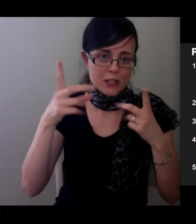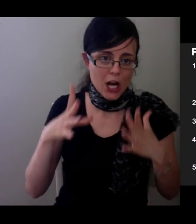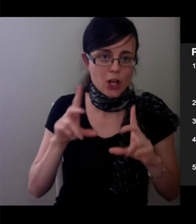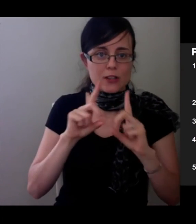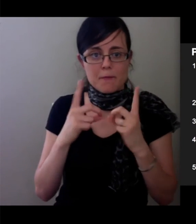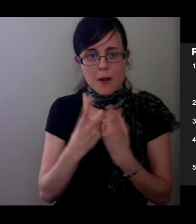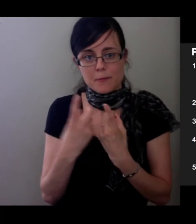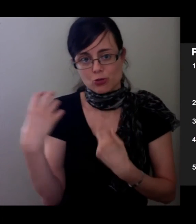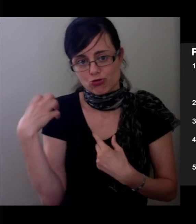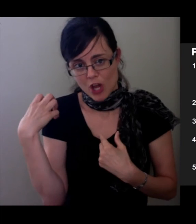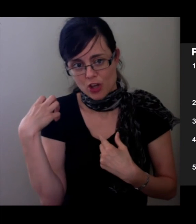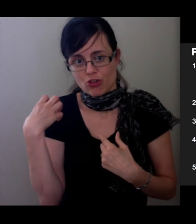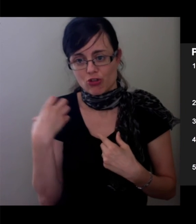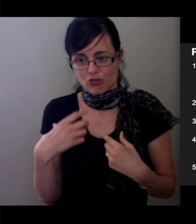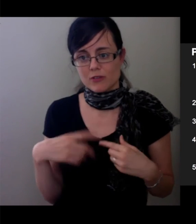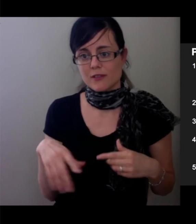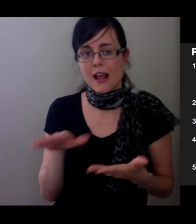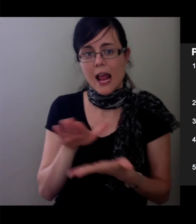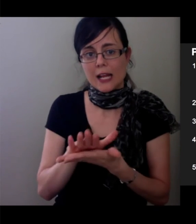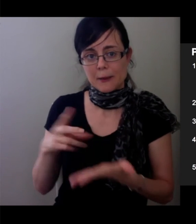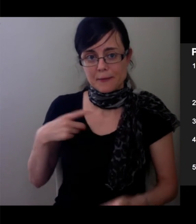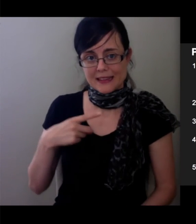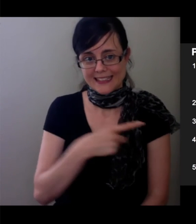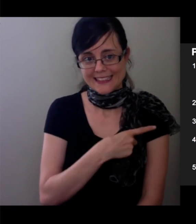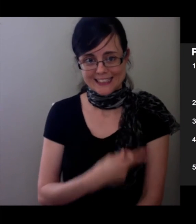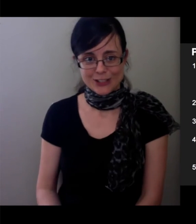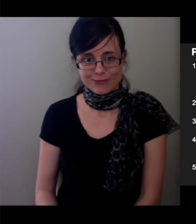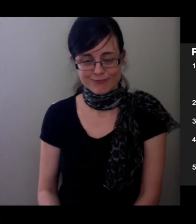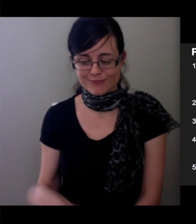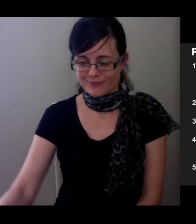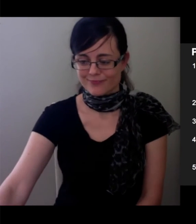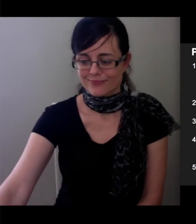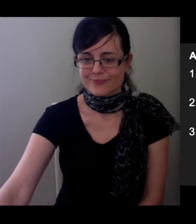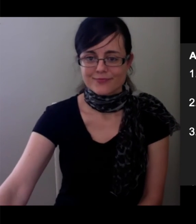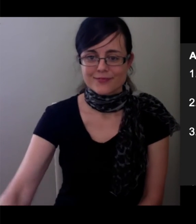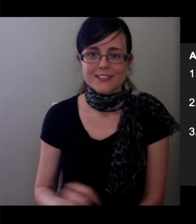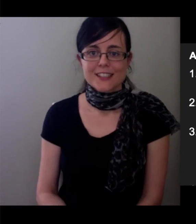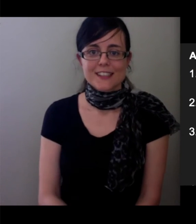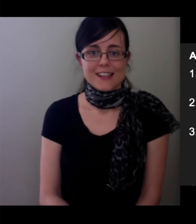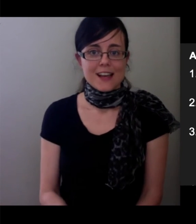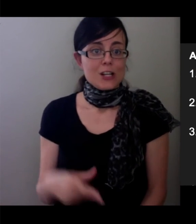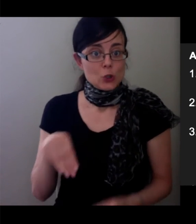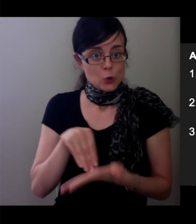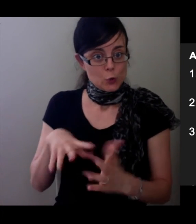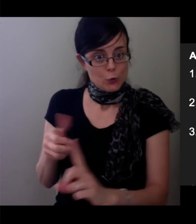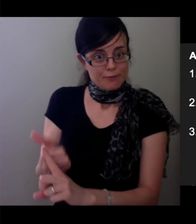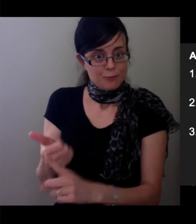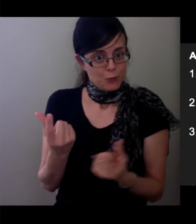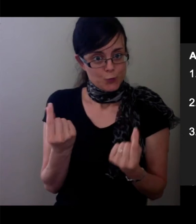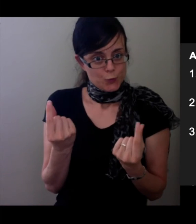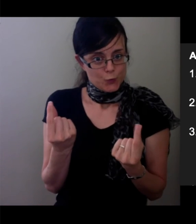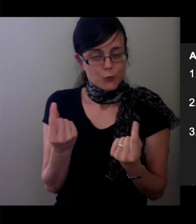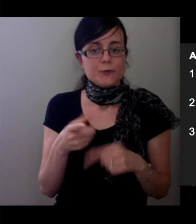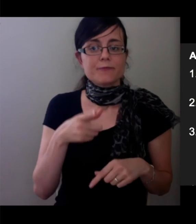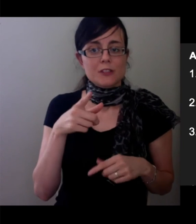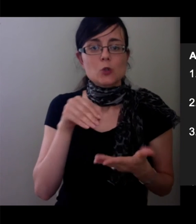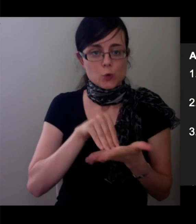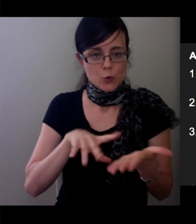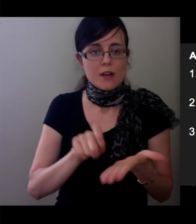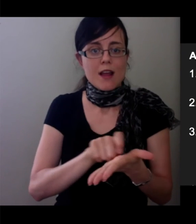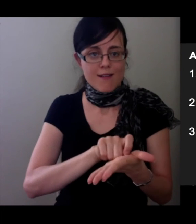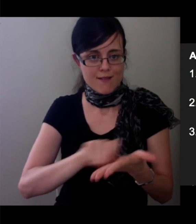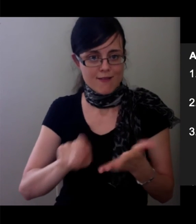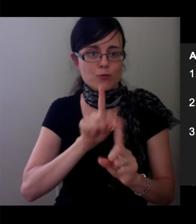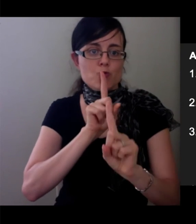and then a letter goes to the academic advisor, the program director, the department chair, and the academic dean. The